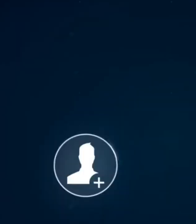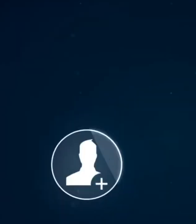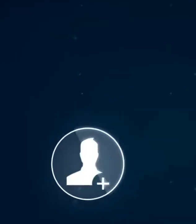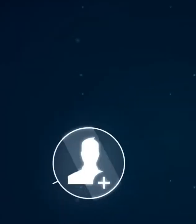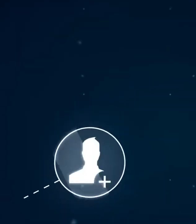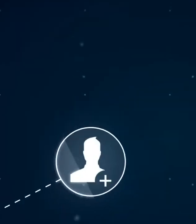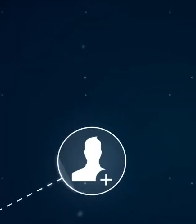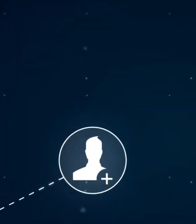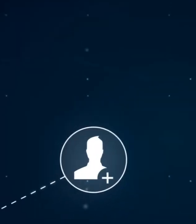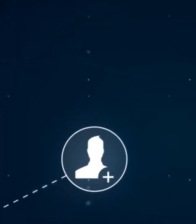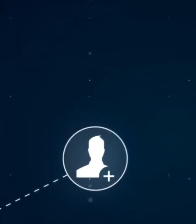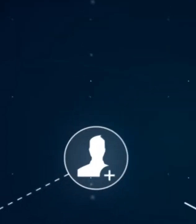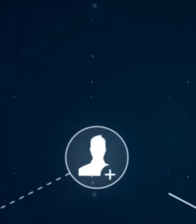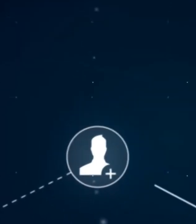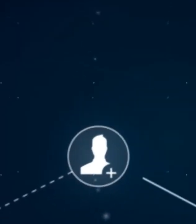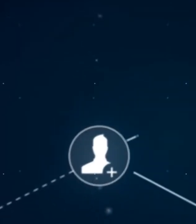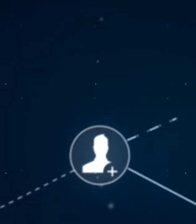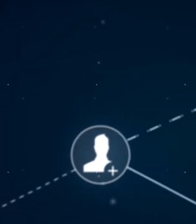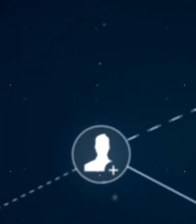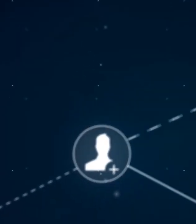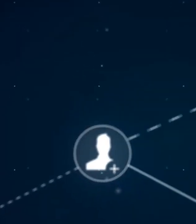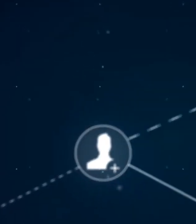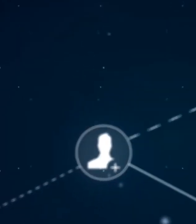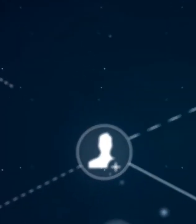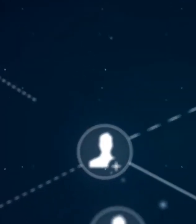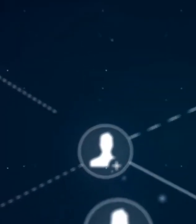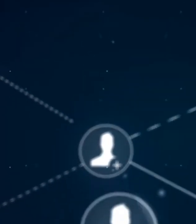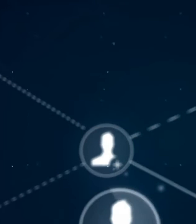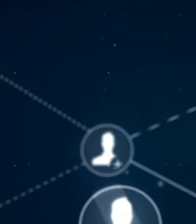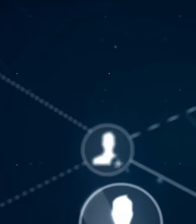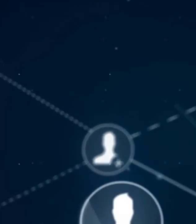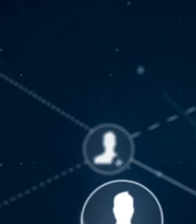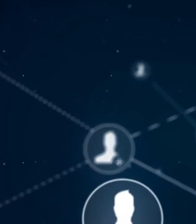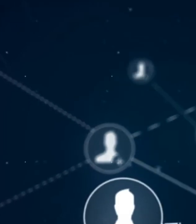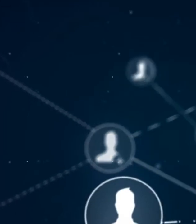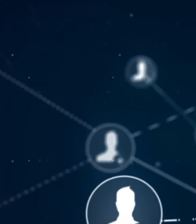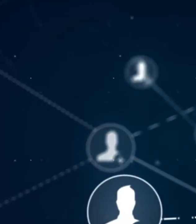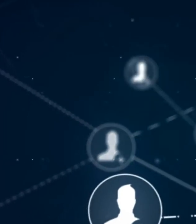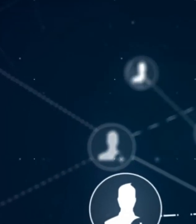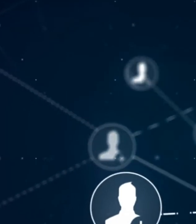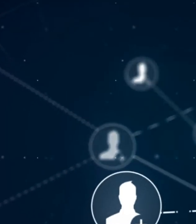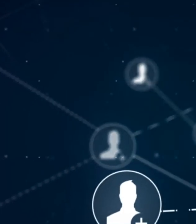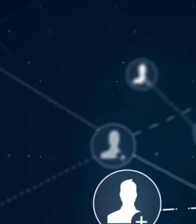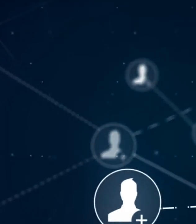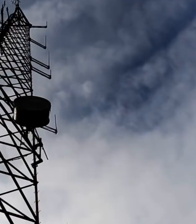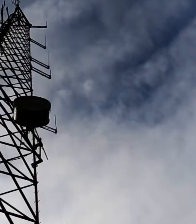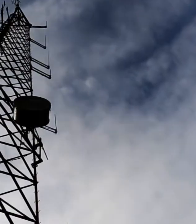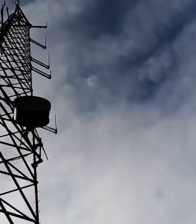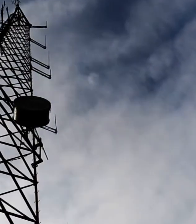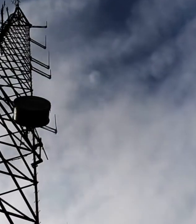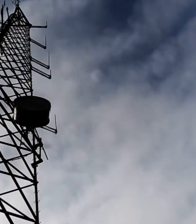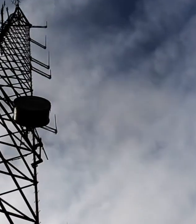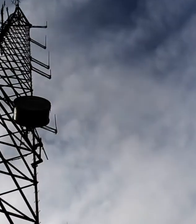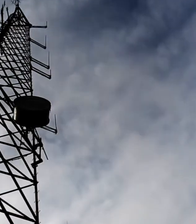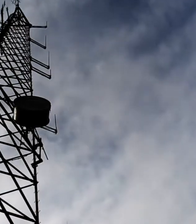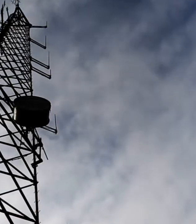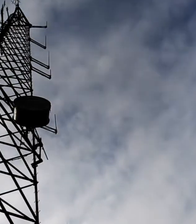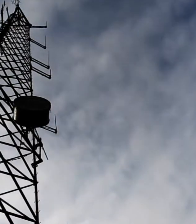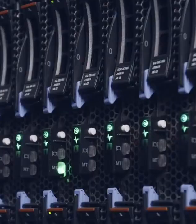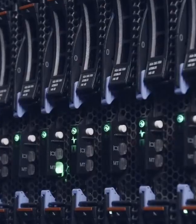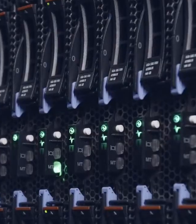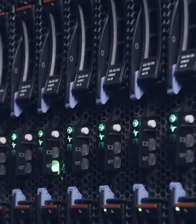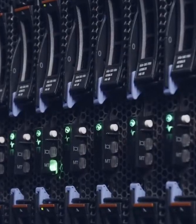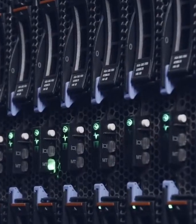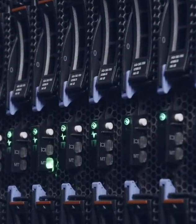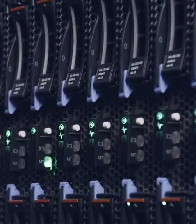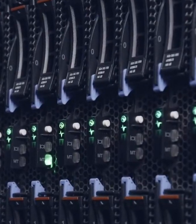on a daily basis. Especially during this time, it's very important to have somebody who can communicate between the two and make sure that all of the